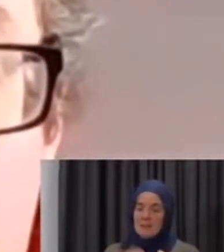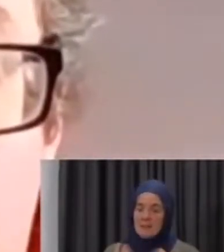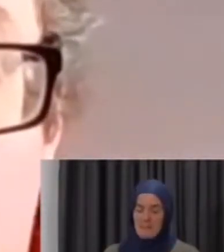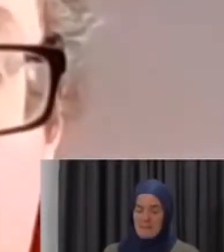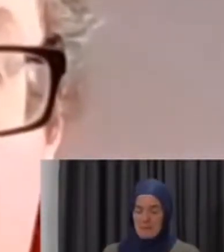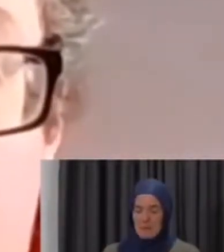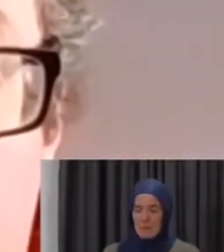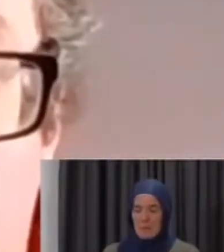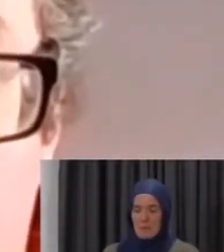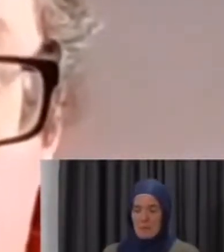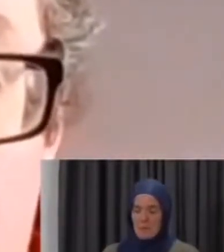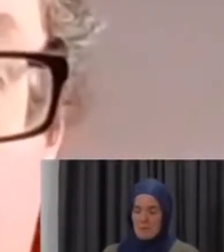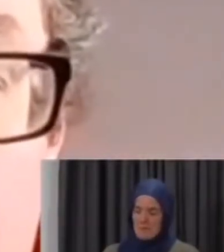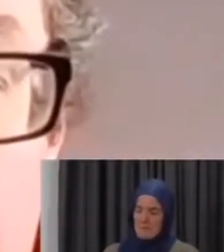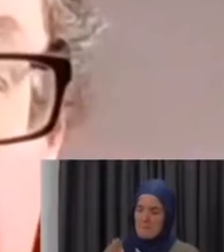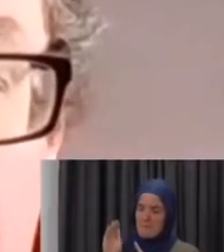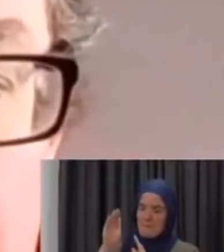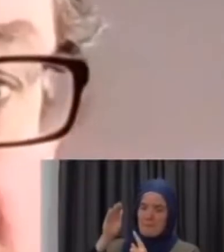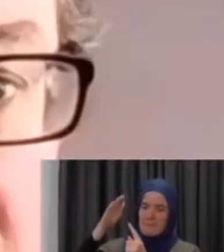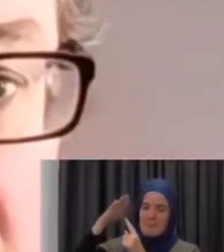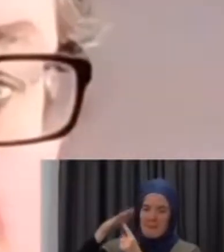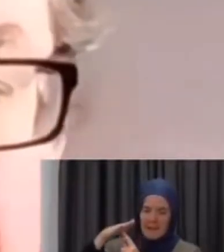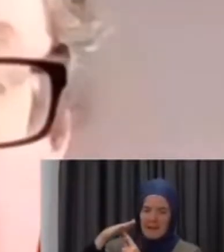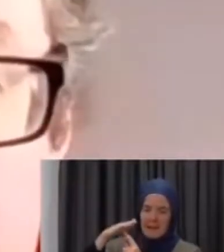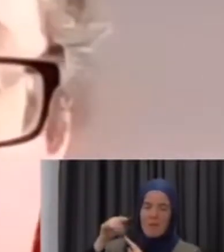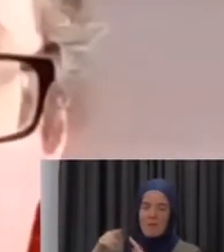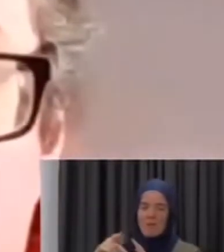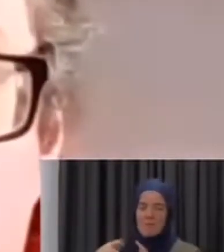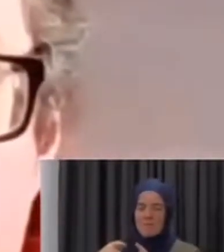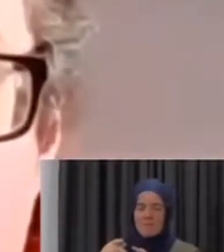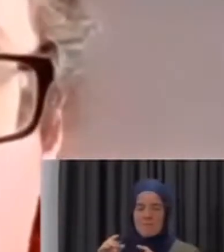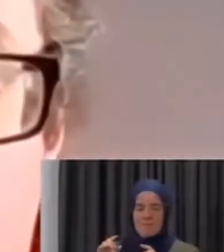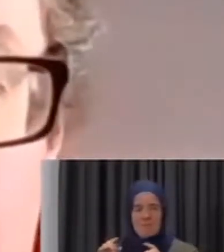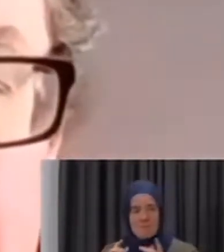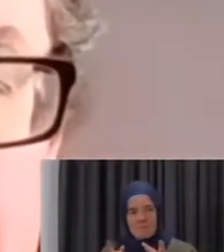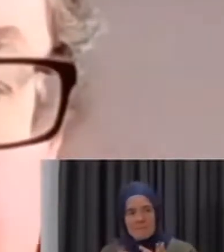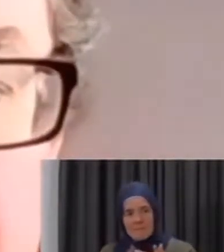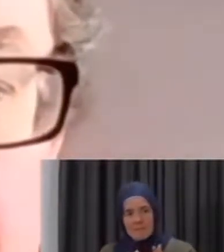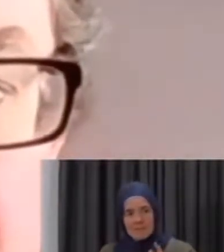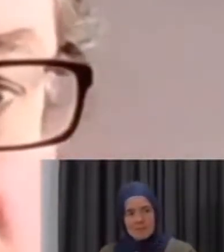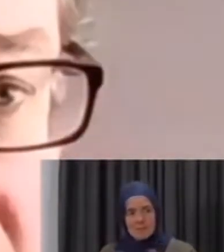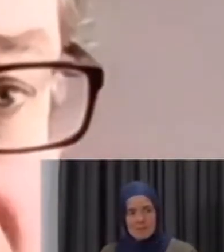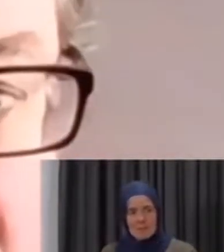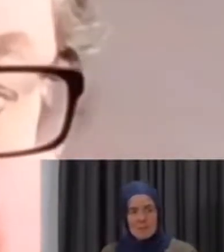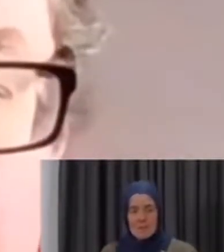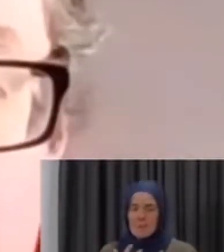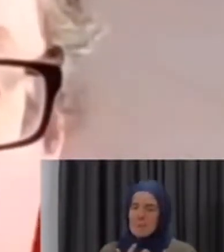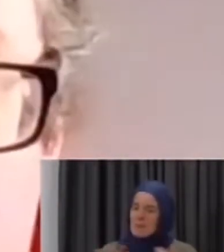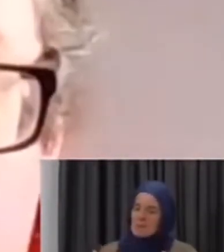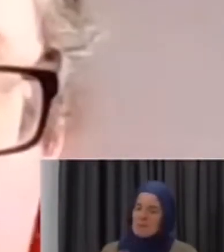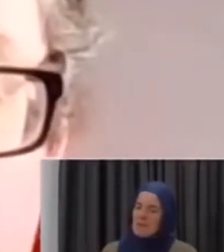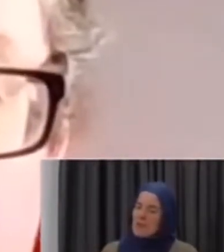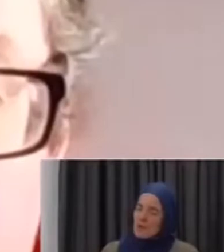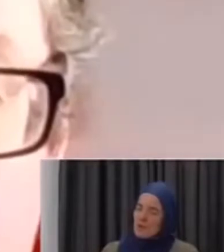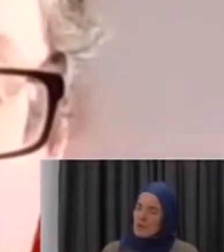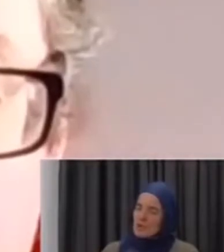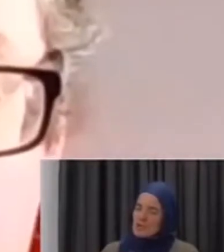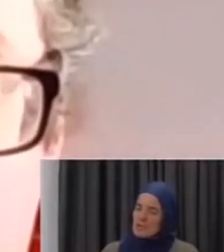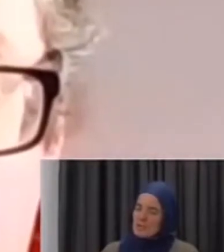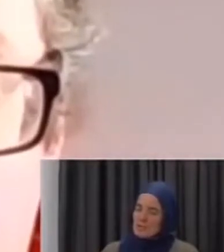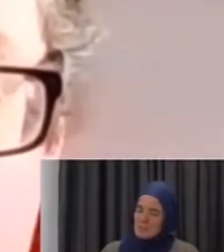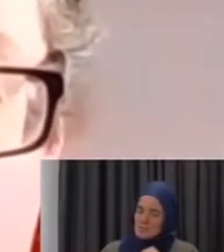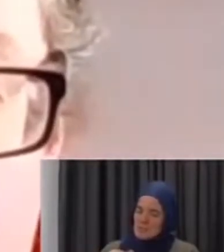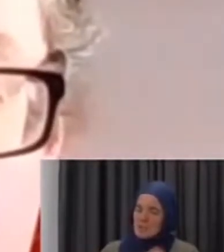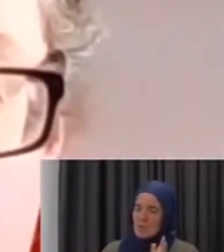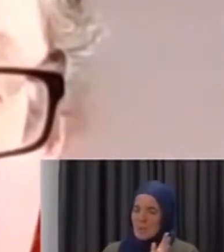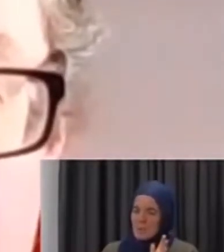of coronavirus infections, but to free up capacity, many non-urgent procedures have been cancelled.